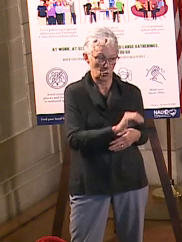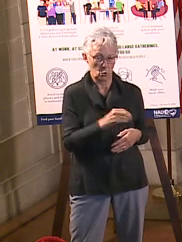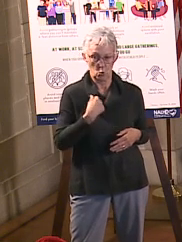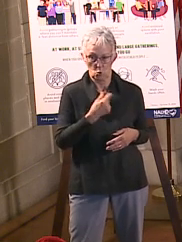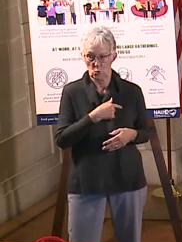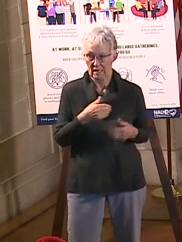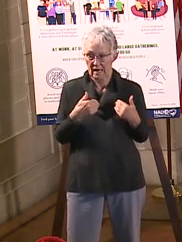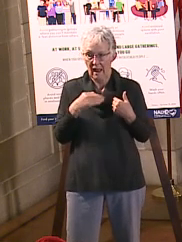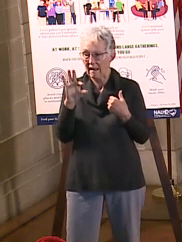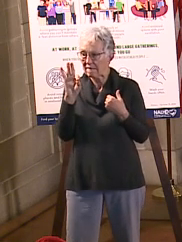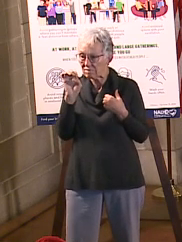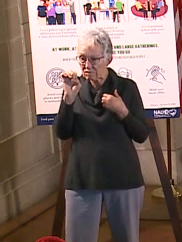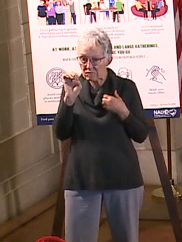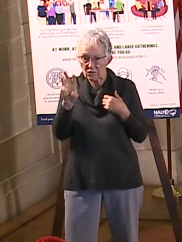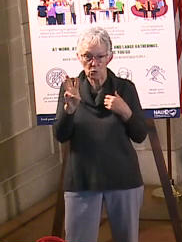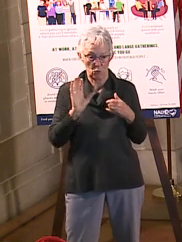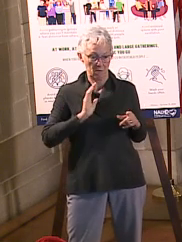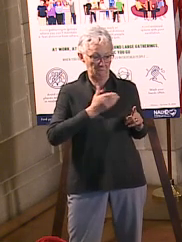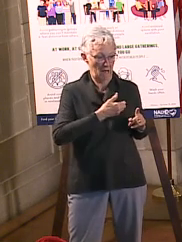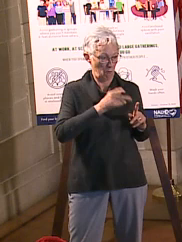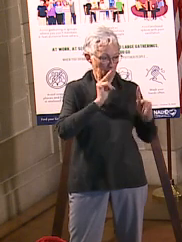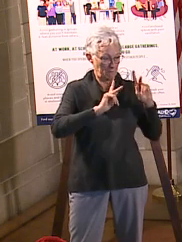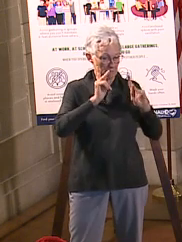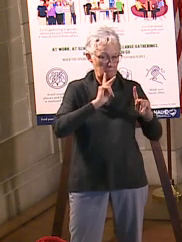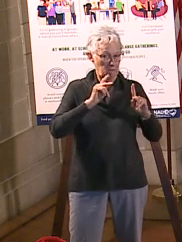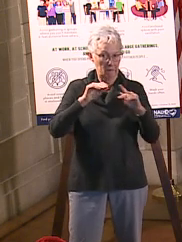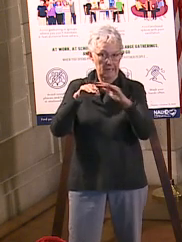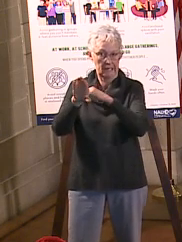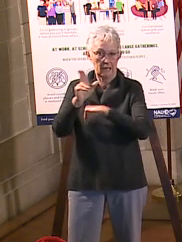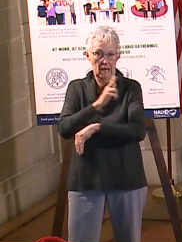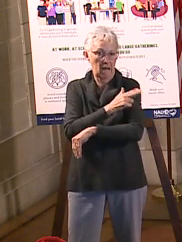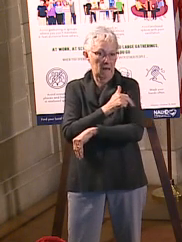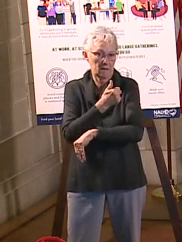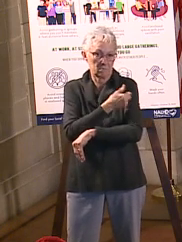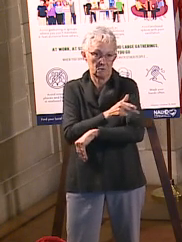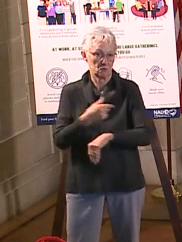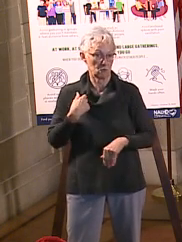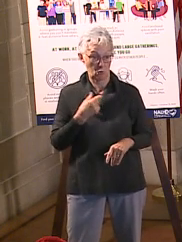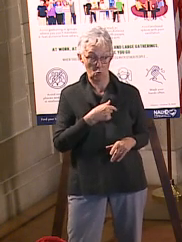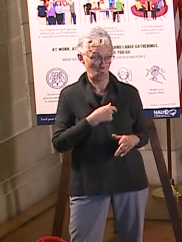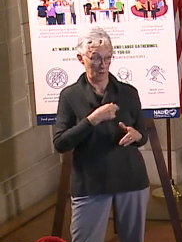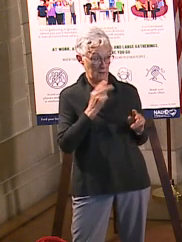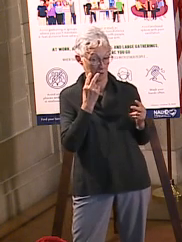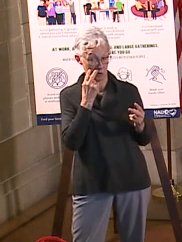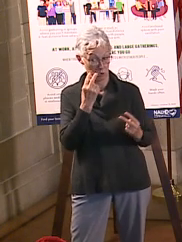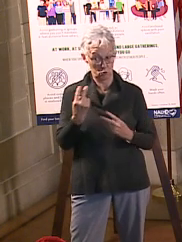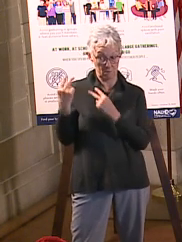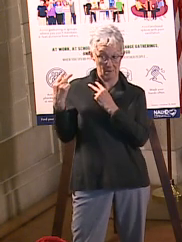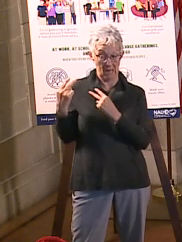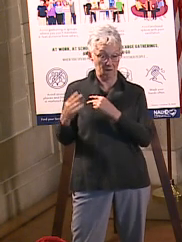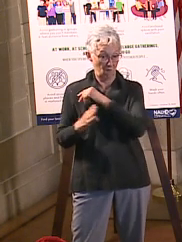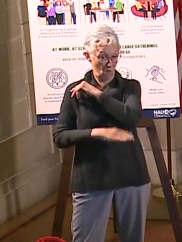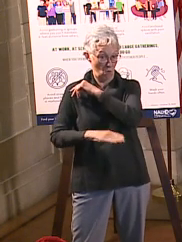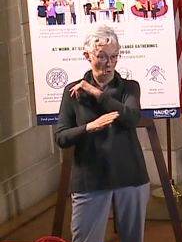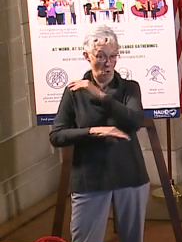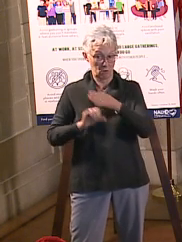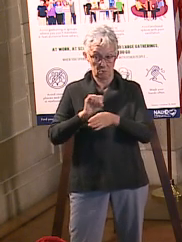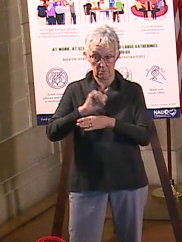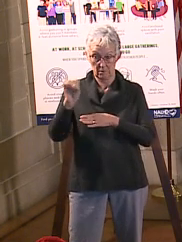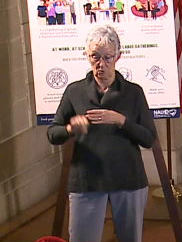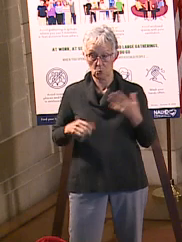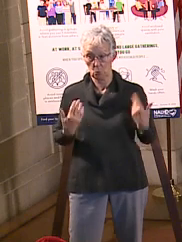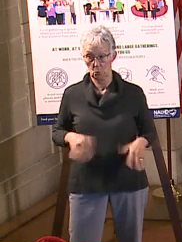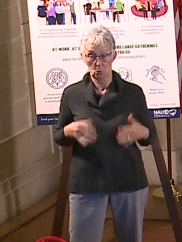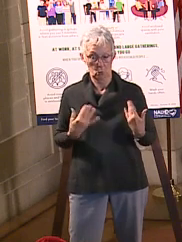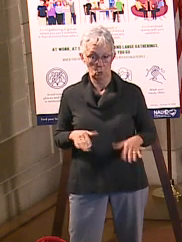think is insignificant. So as we're talking about the success of the fall semester, I would be remiss if I did not talk about what